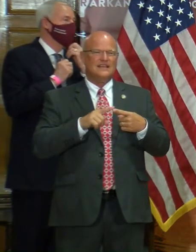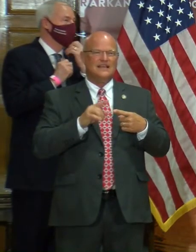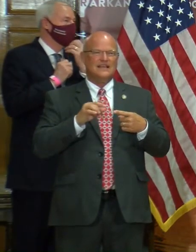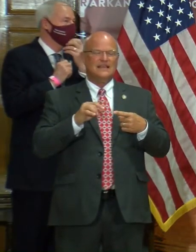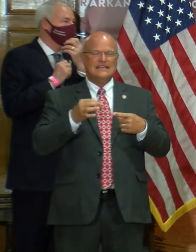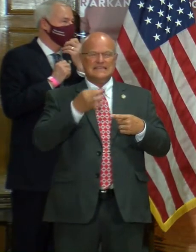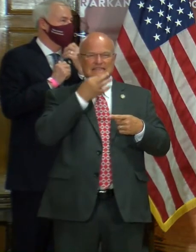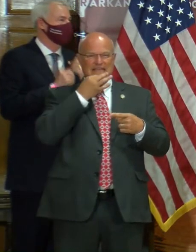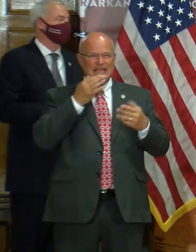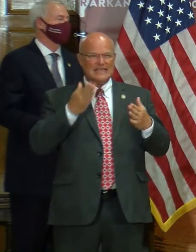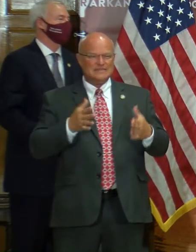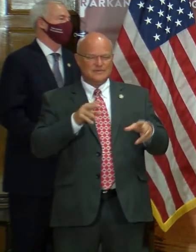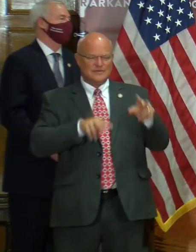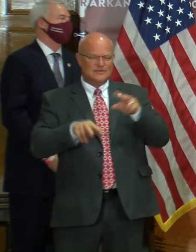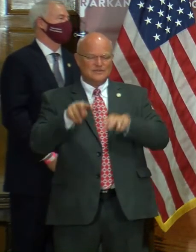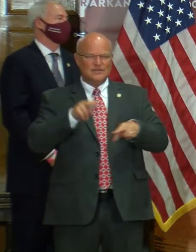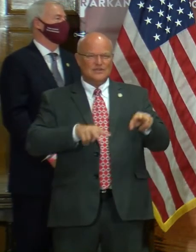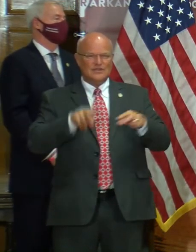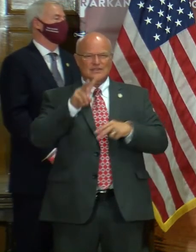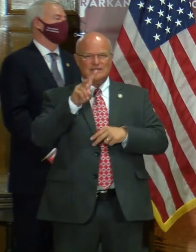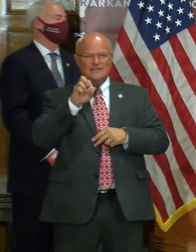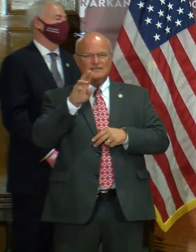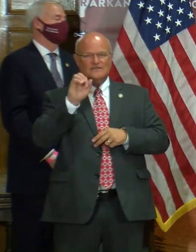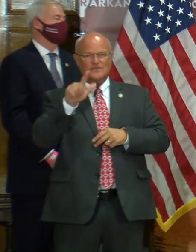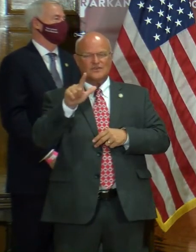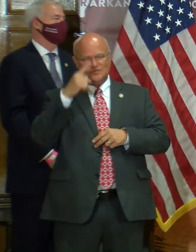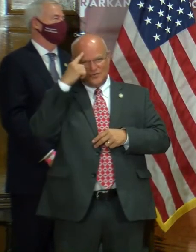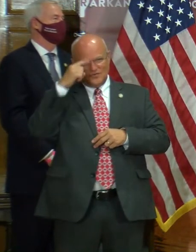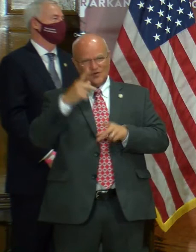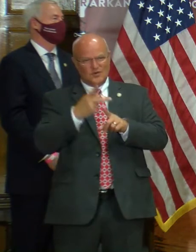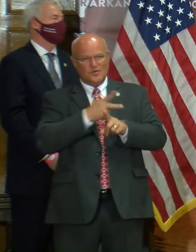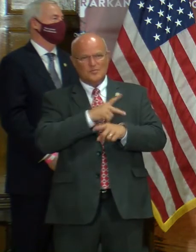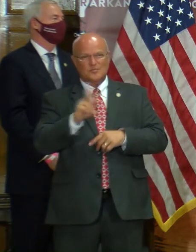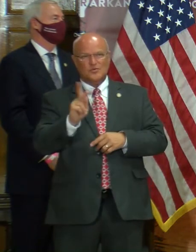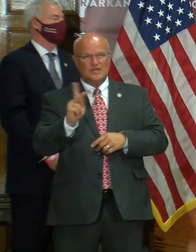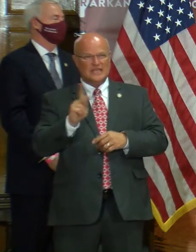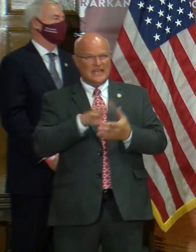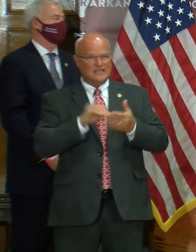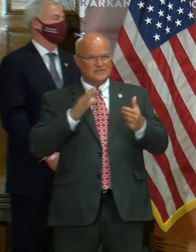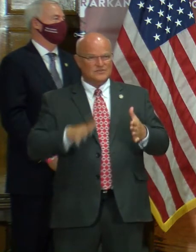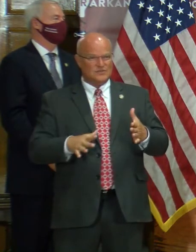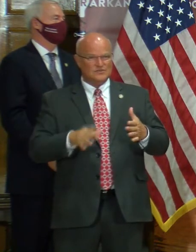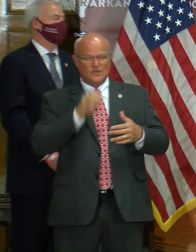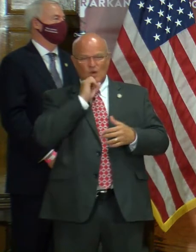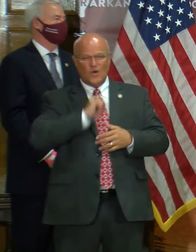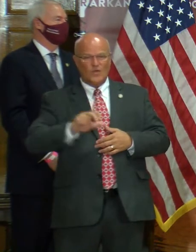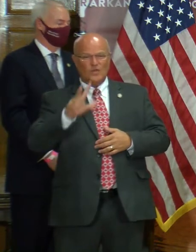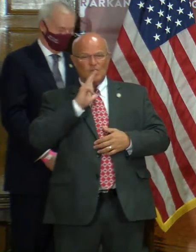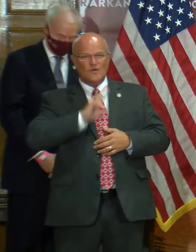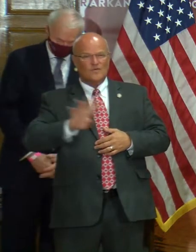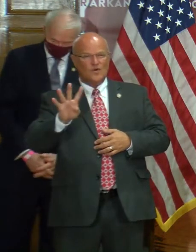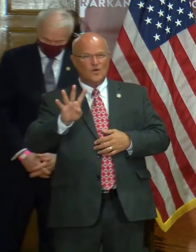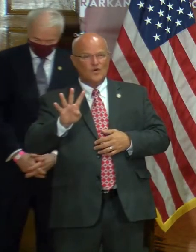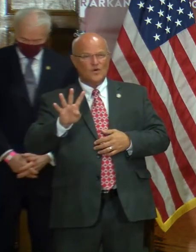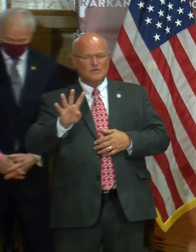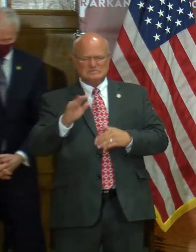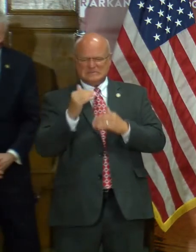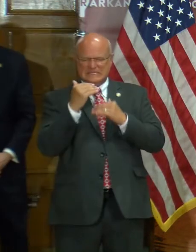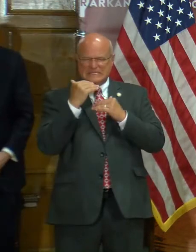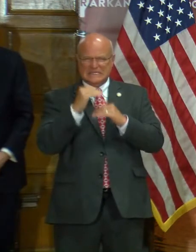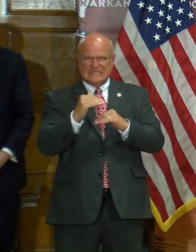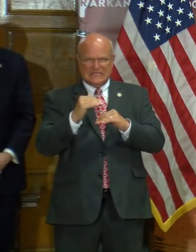that experts look at virtual options for pre-K students under 3 and 4-year-old. Very